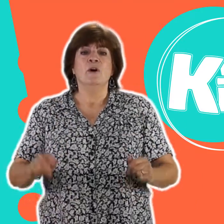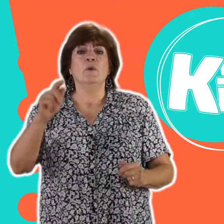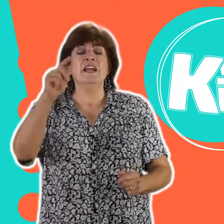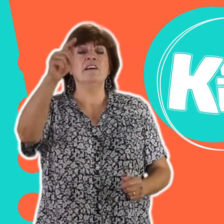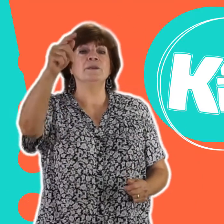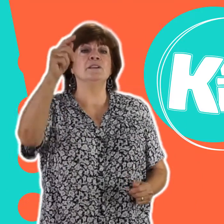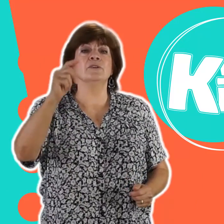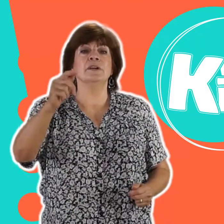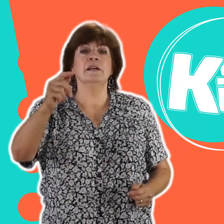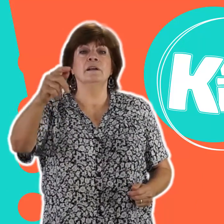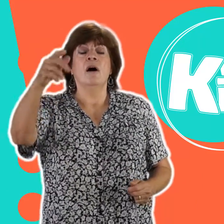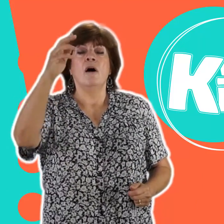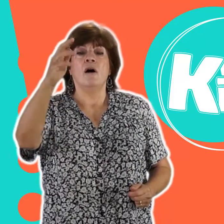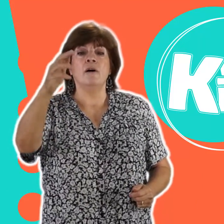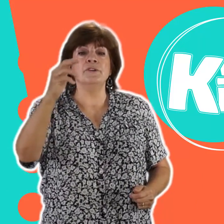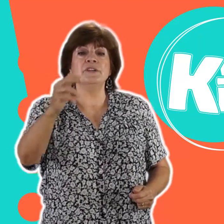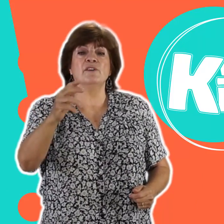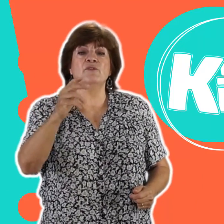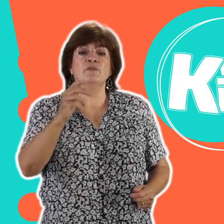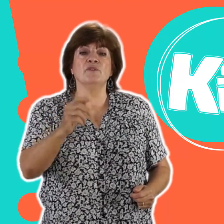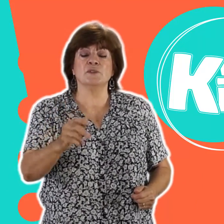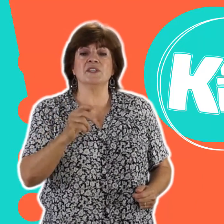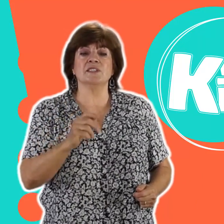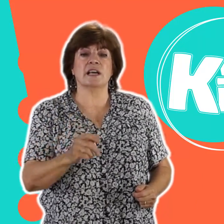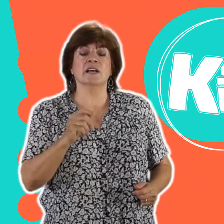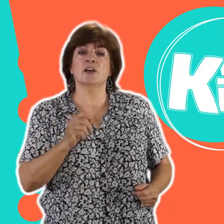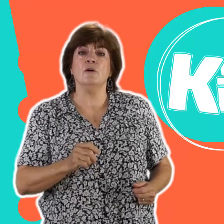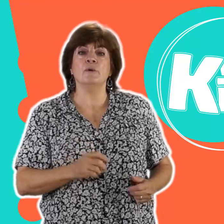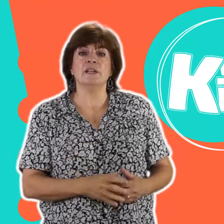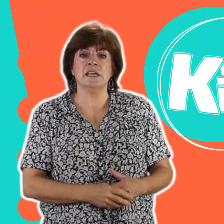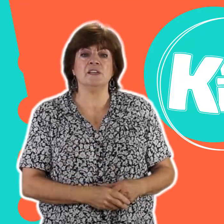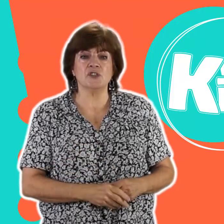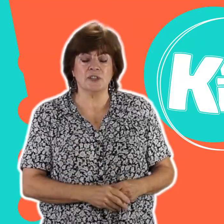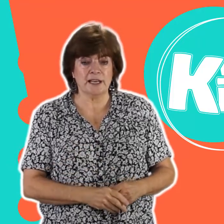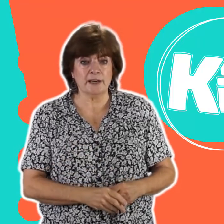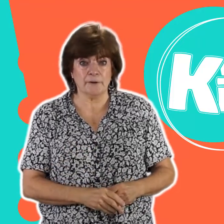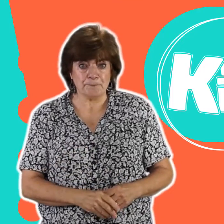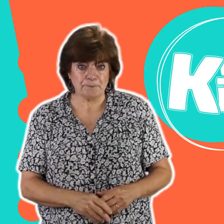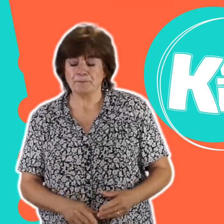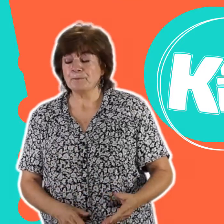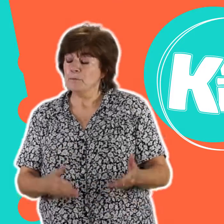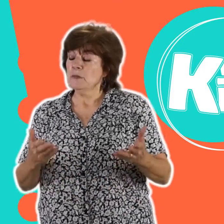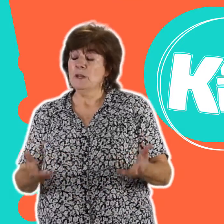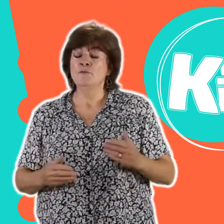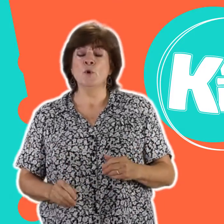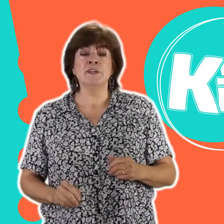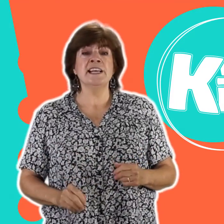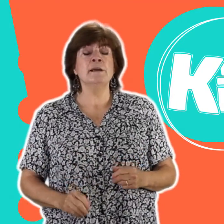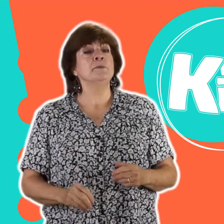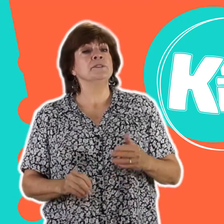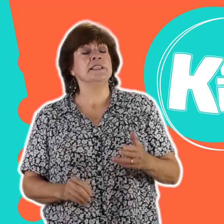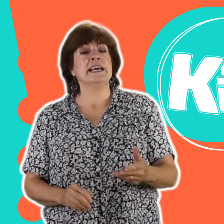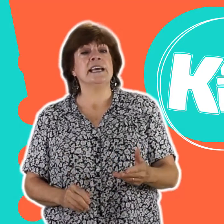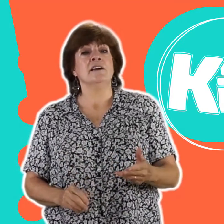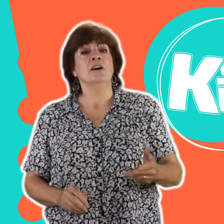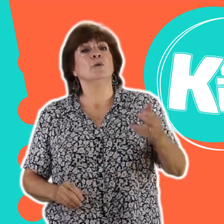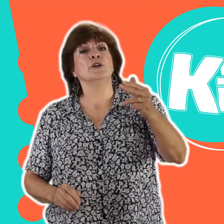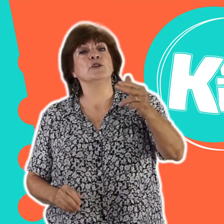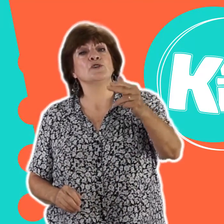We have been learning all the different verses that can go with each letter. For example, today we're going to start